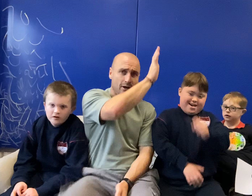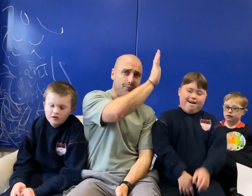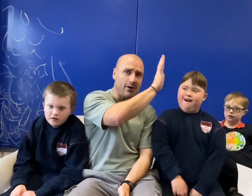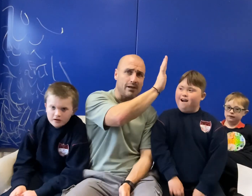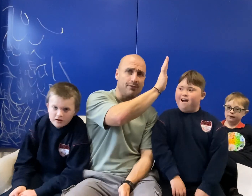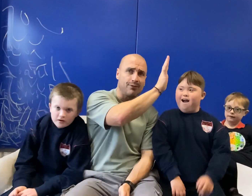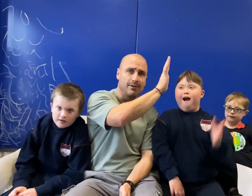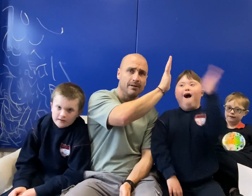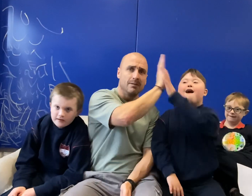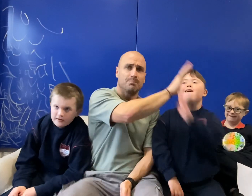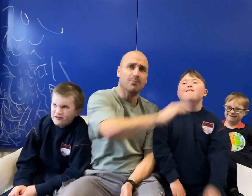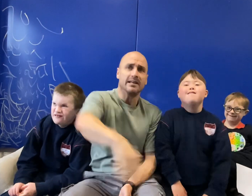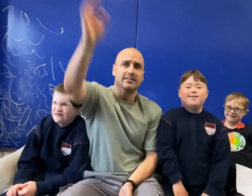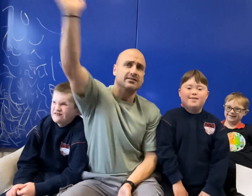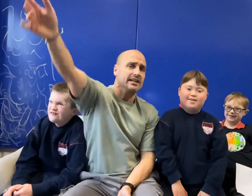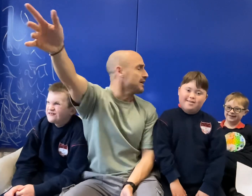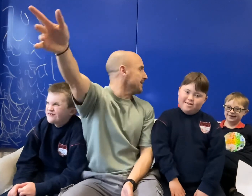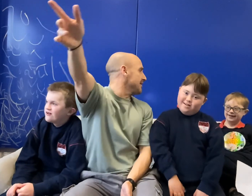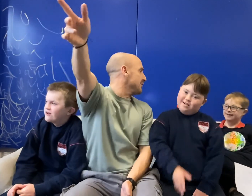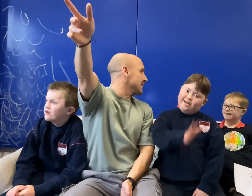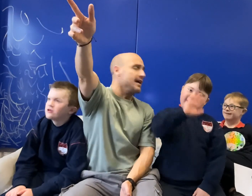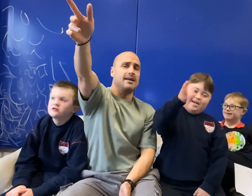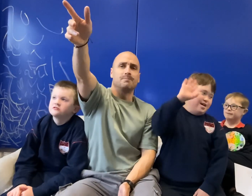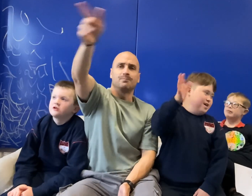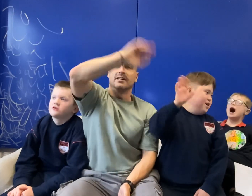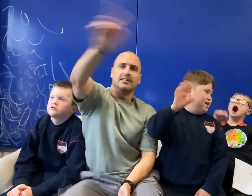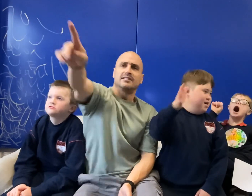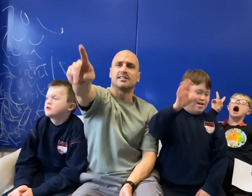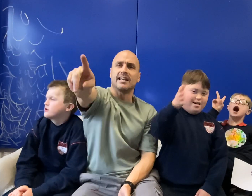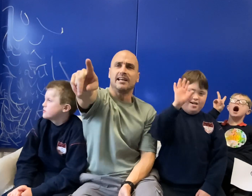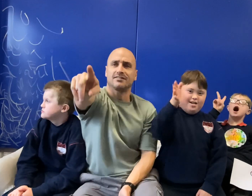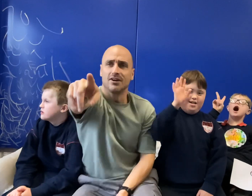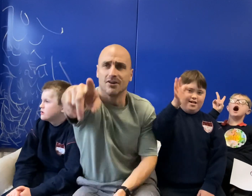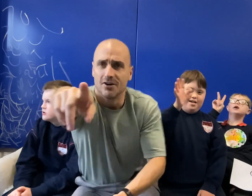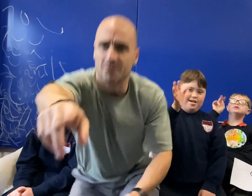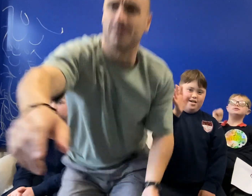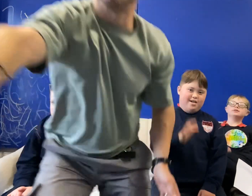Give me a high five. Brilliant. Say goodbye, everybody. Bye. See you soon.